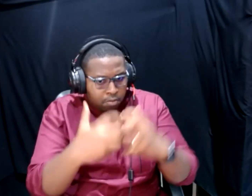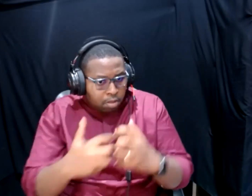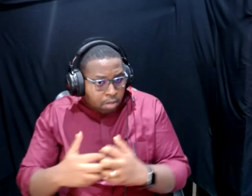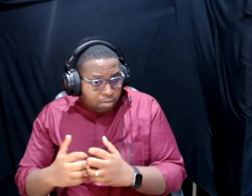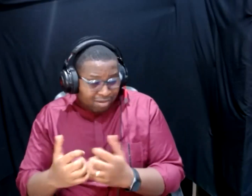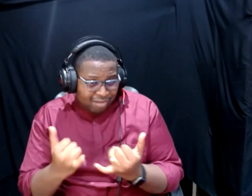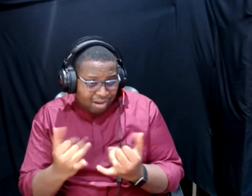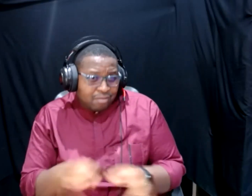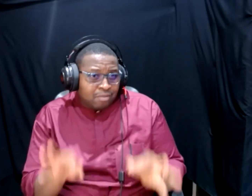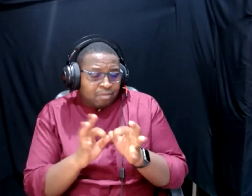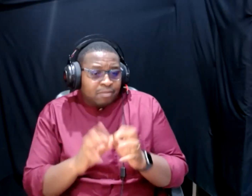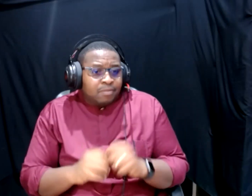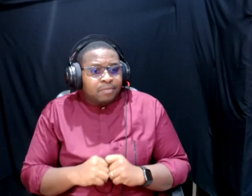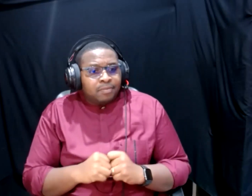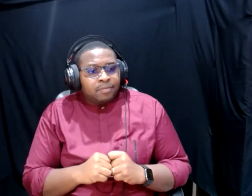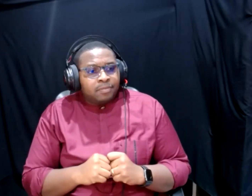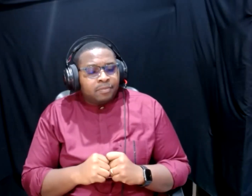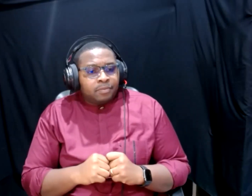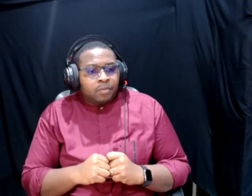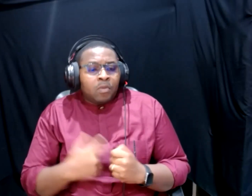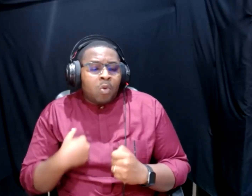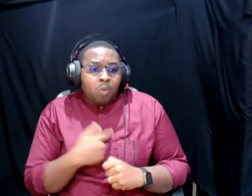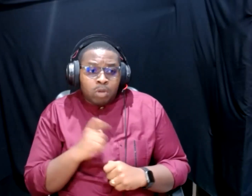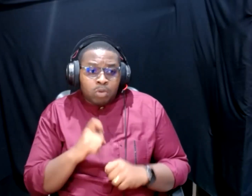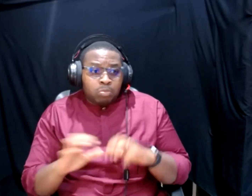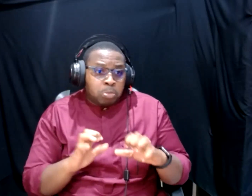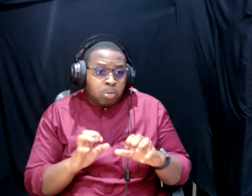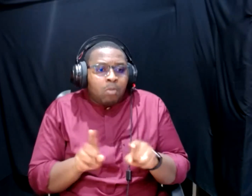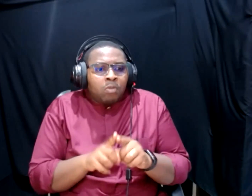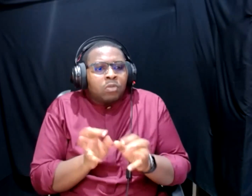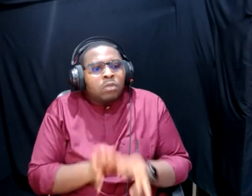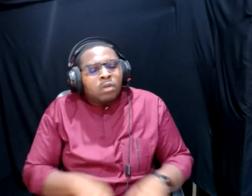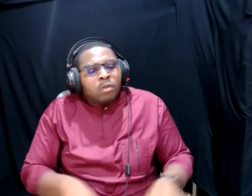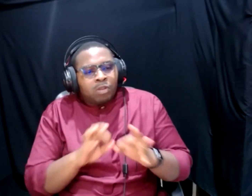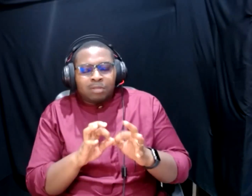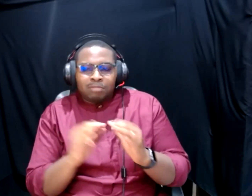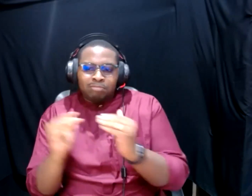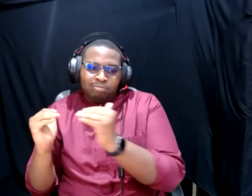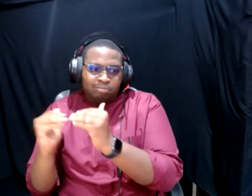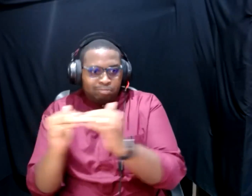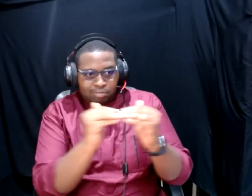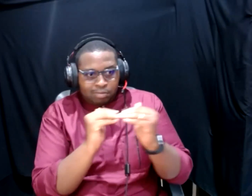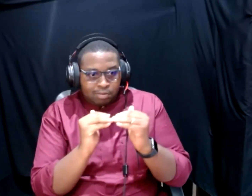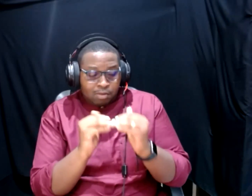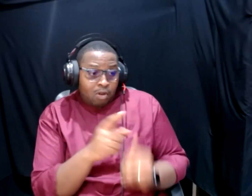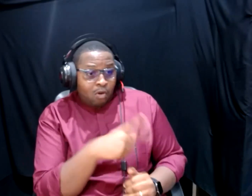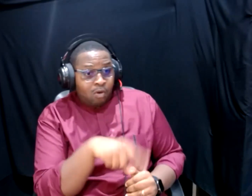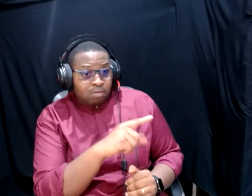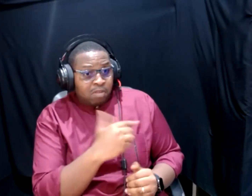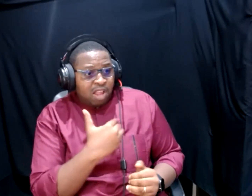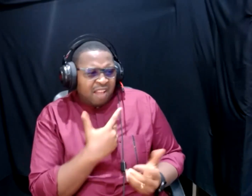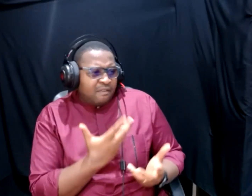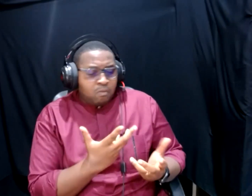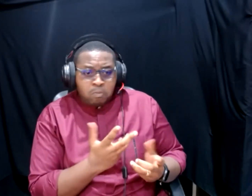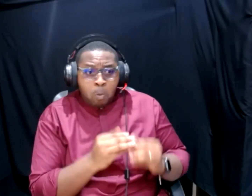profound labor shortage. We need to do all of this while focusing on addressing equity issues to ensure that all Oregonians have access to these opportunities